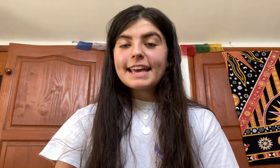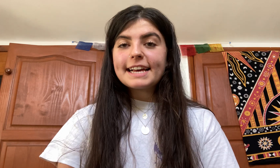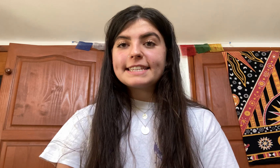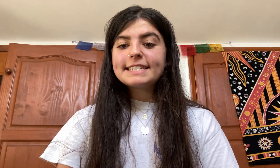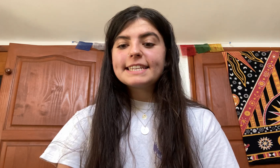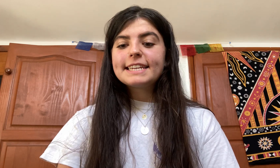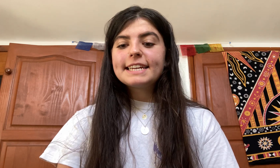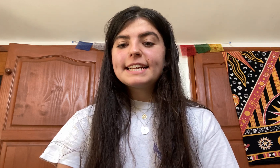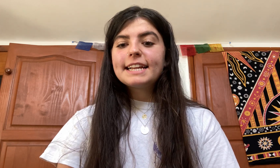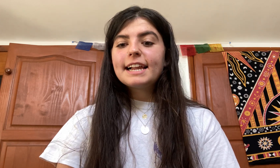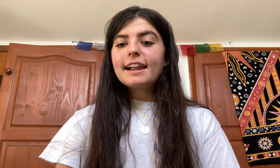is